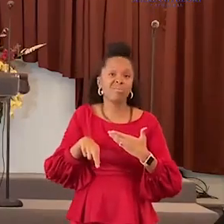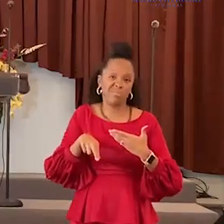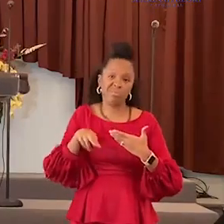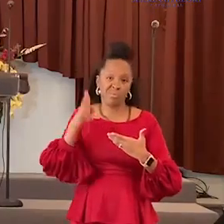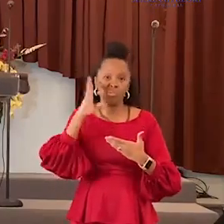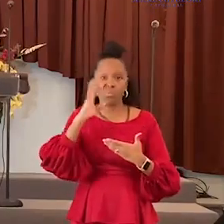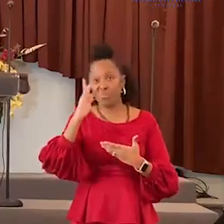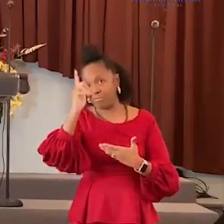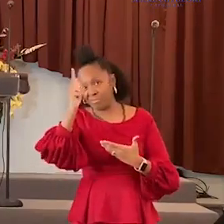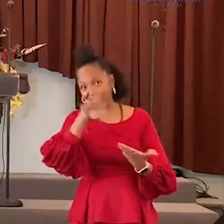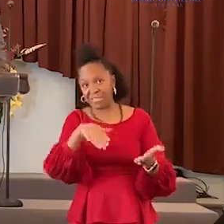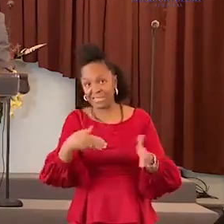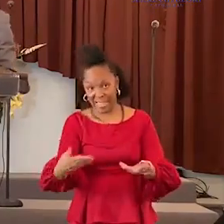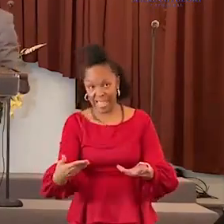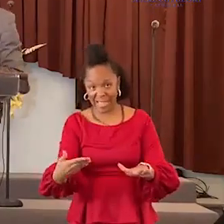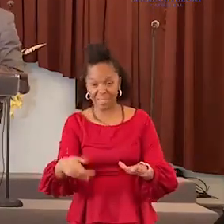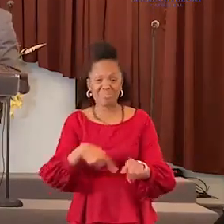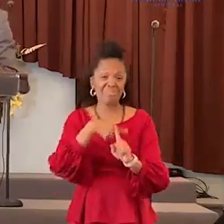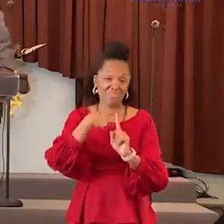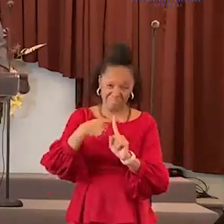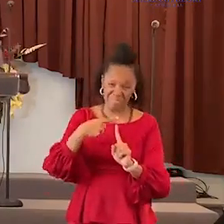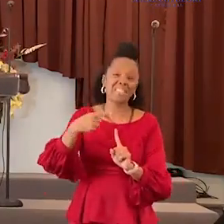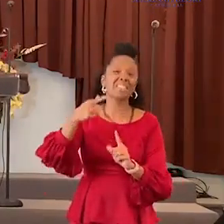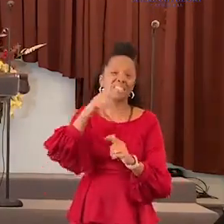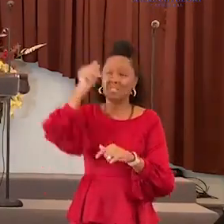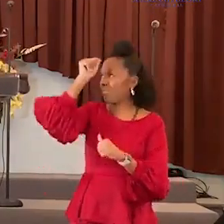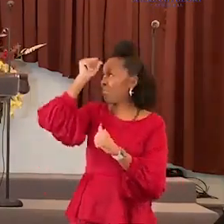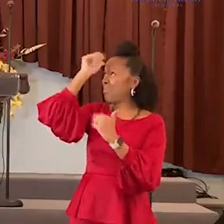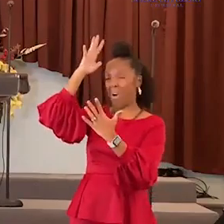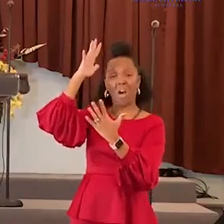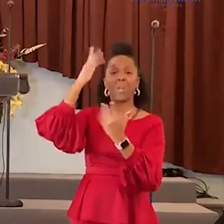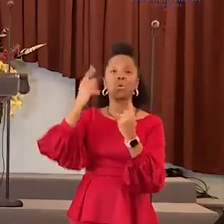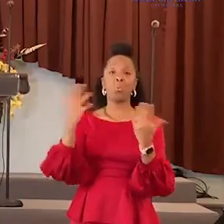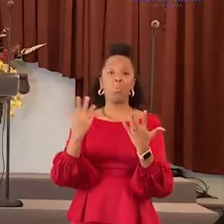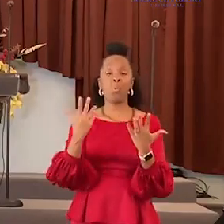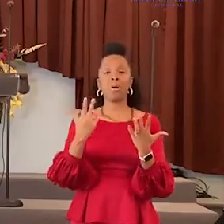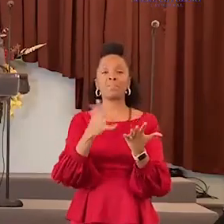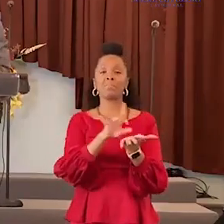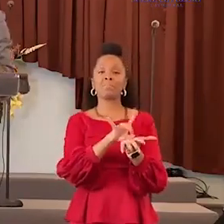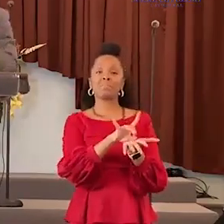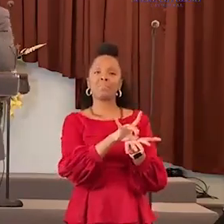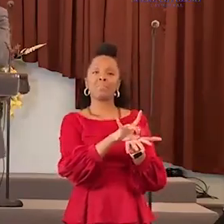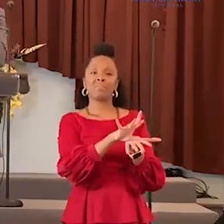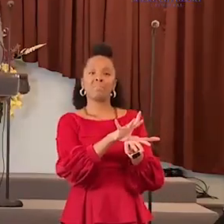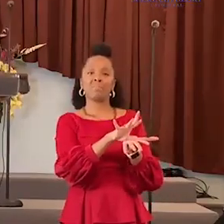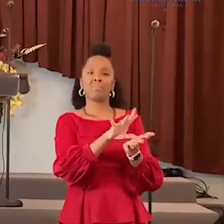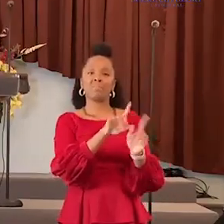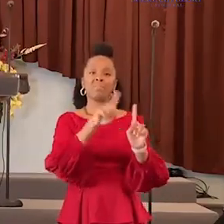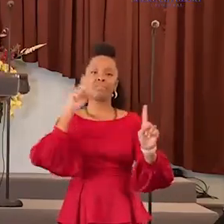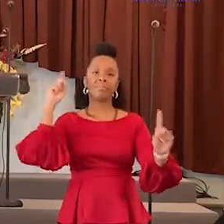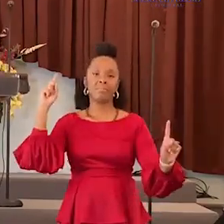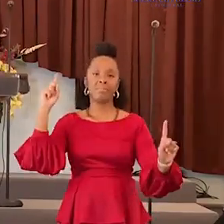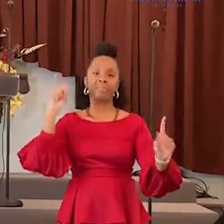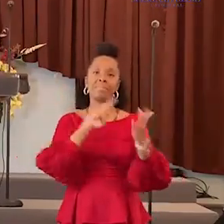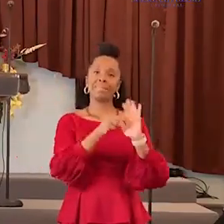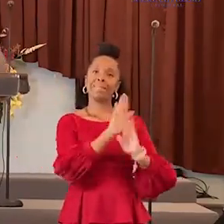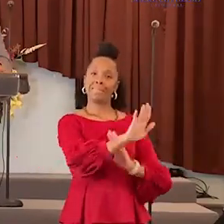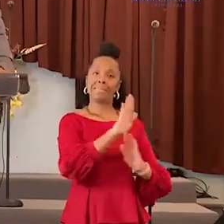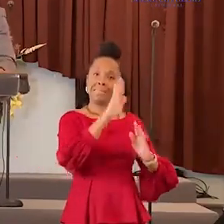forever banished from the Father. In other words, he's spiritually asleep. But here